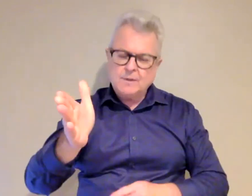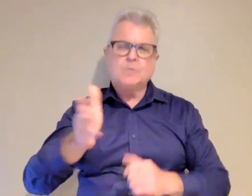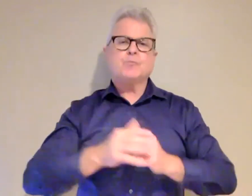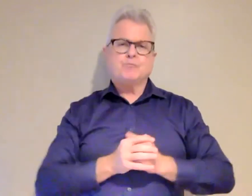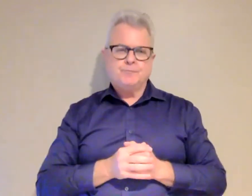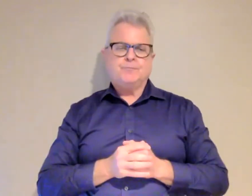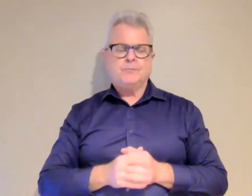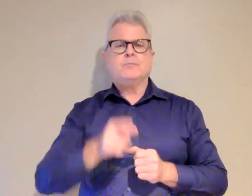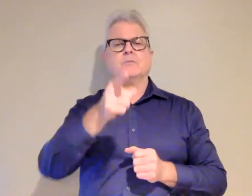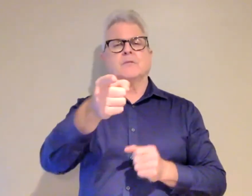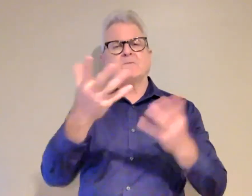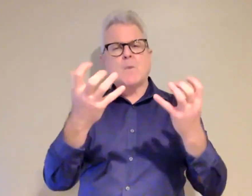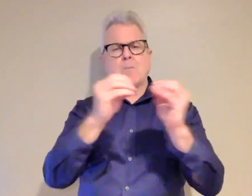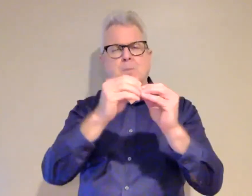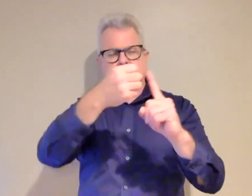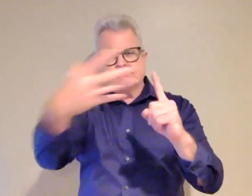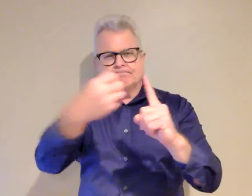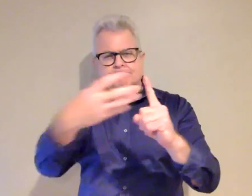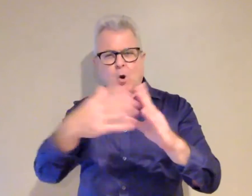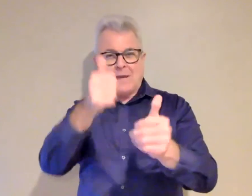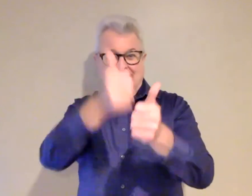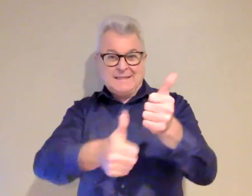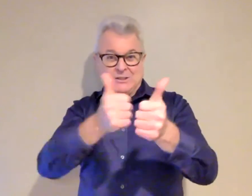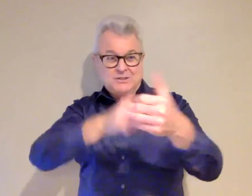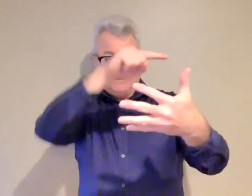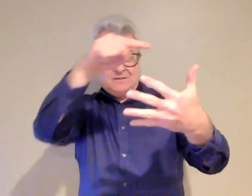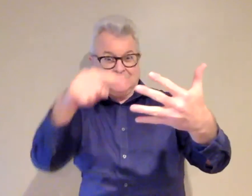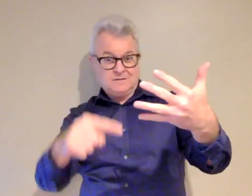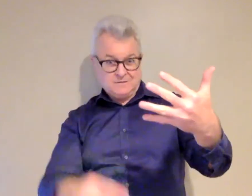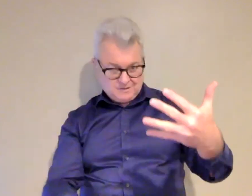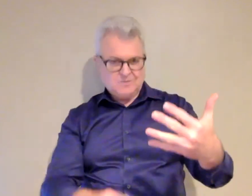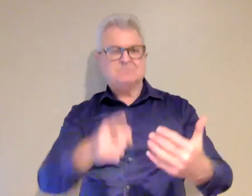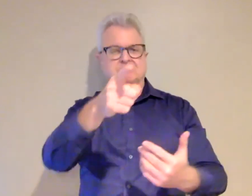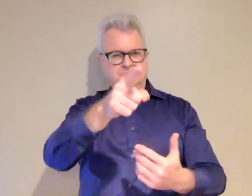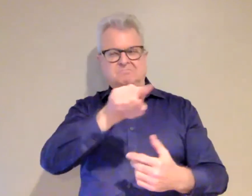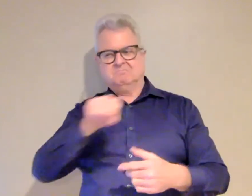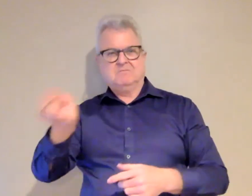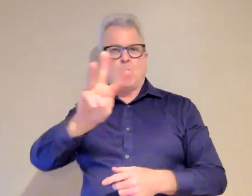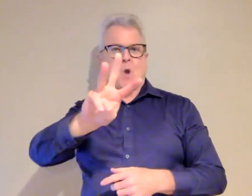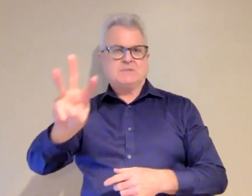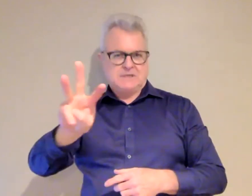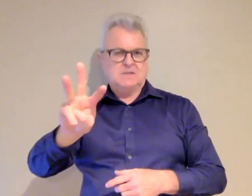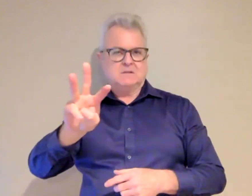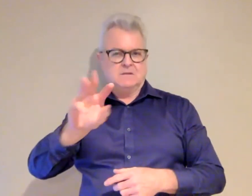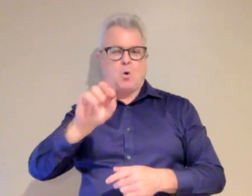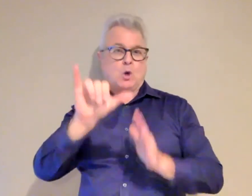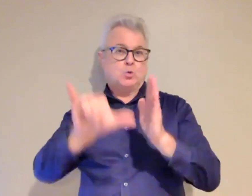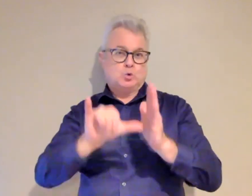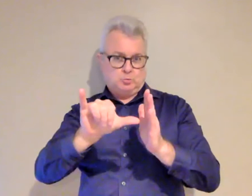It guarantees that these spread of COVID will be reduced. As I expounded on these 11 items, you